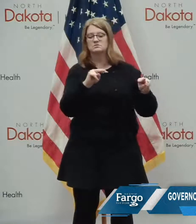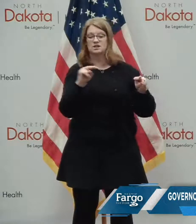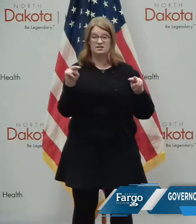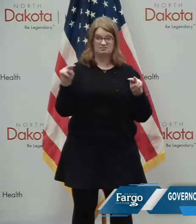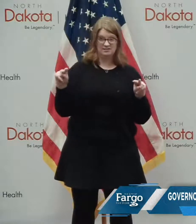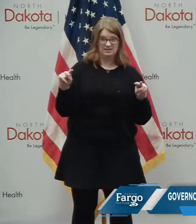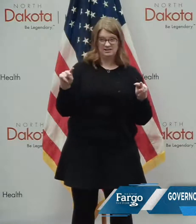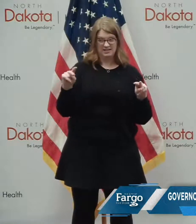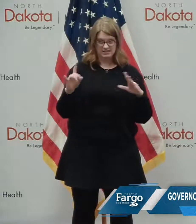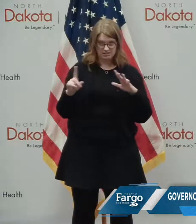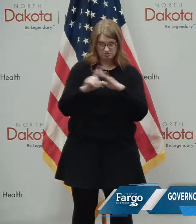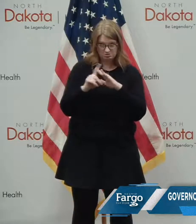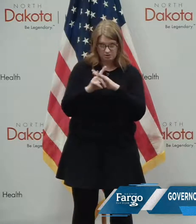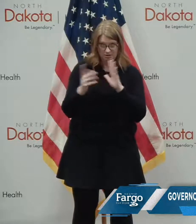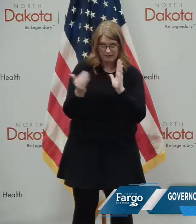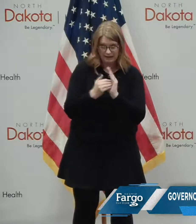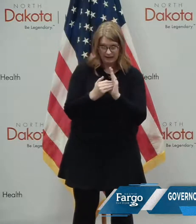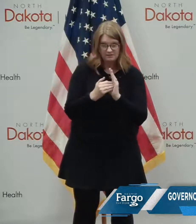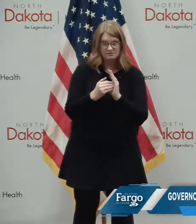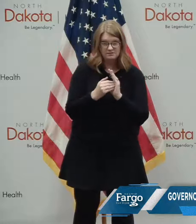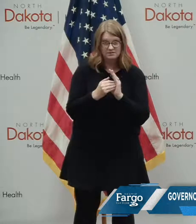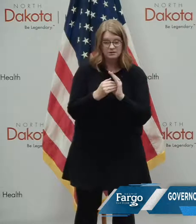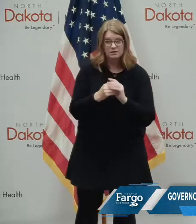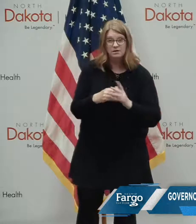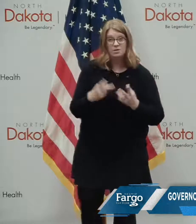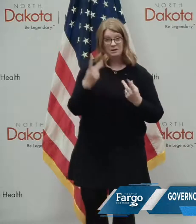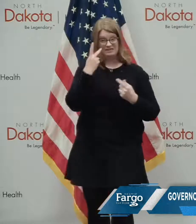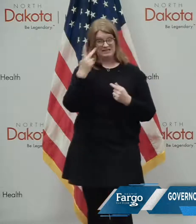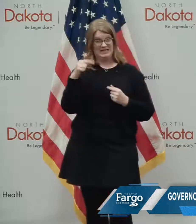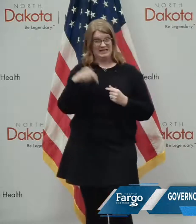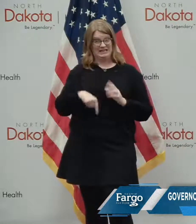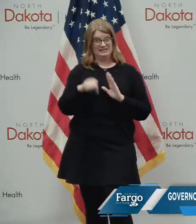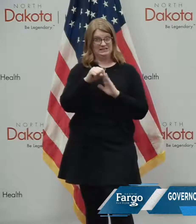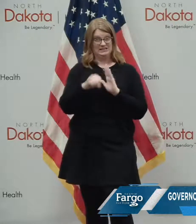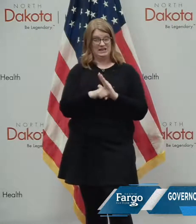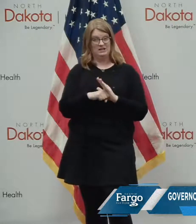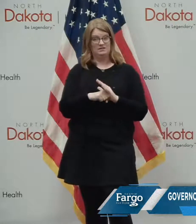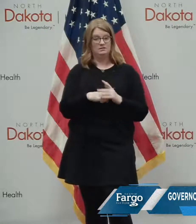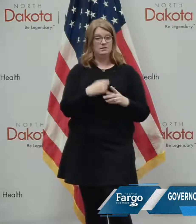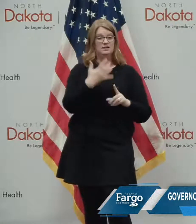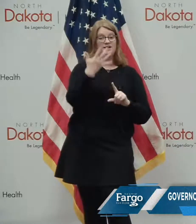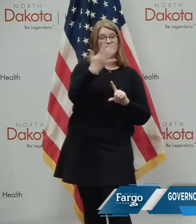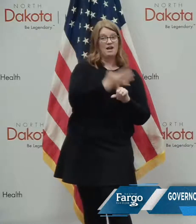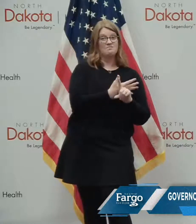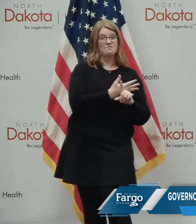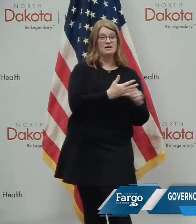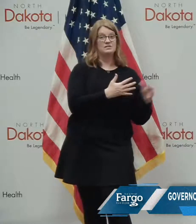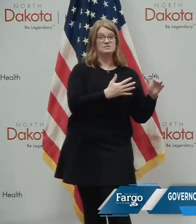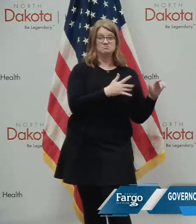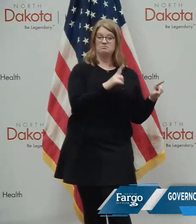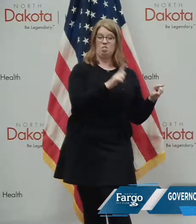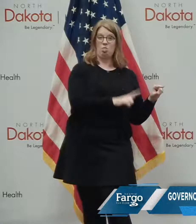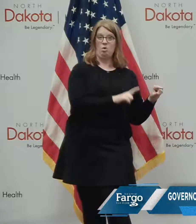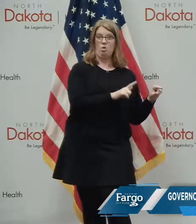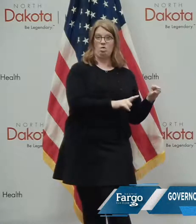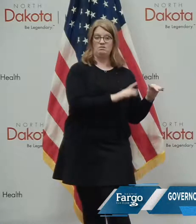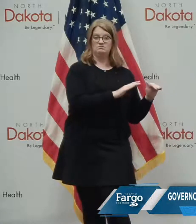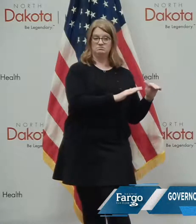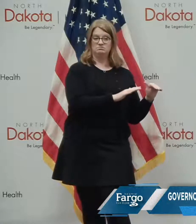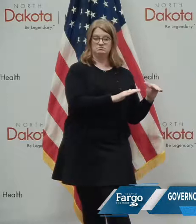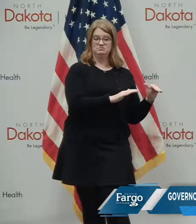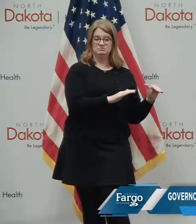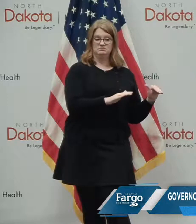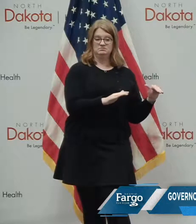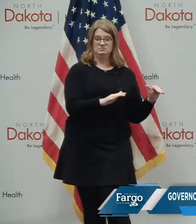this thing coming back? As we've seen in our state, we had 5 months of really low % positivity, and